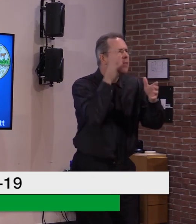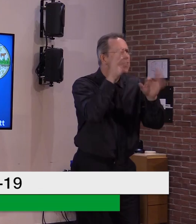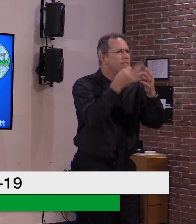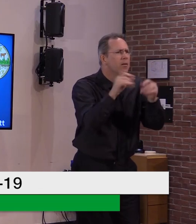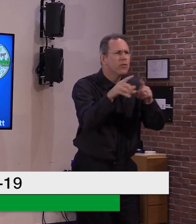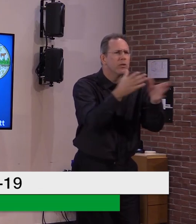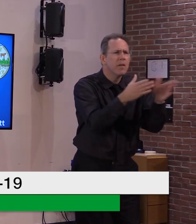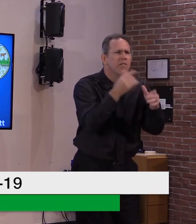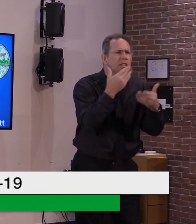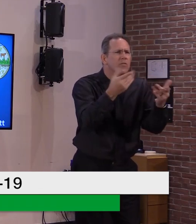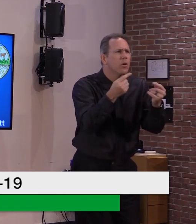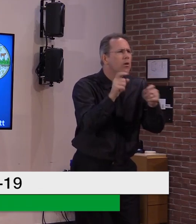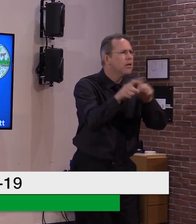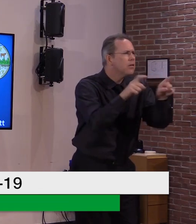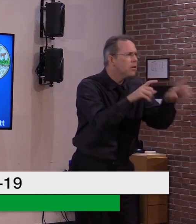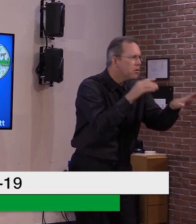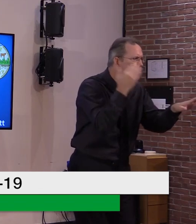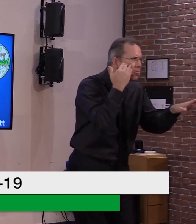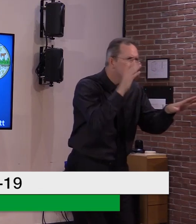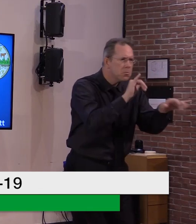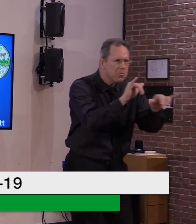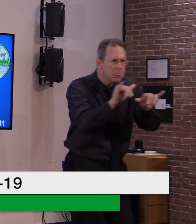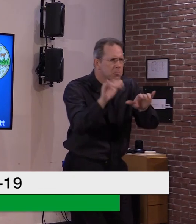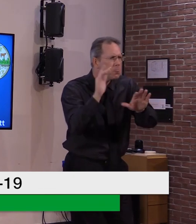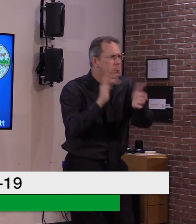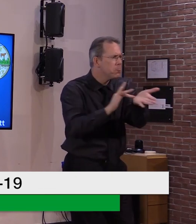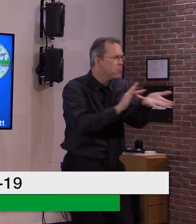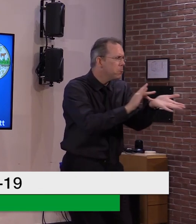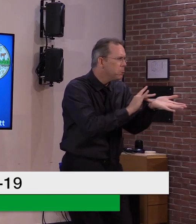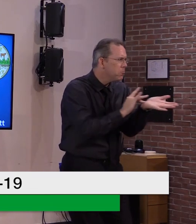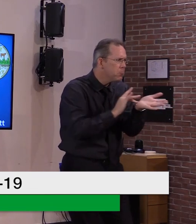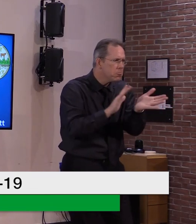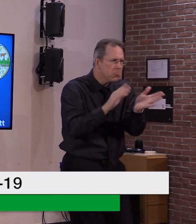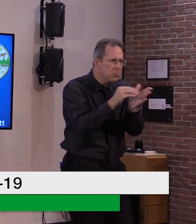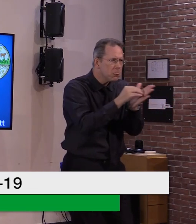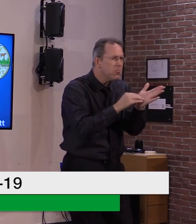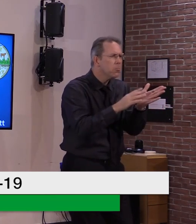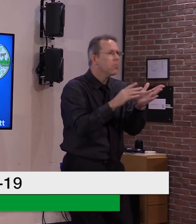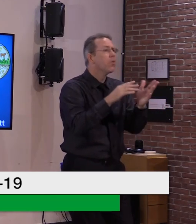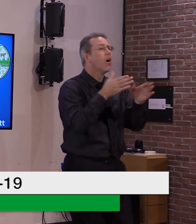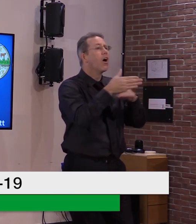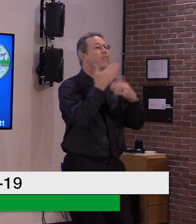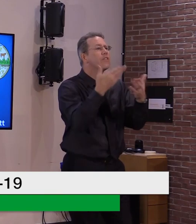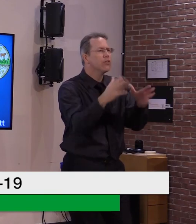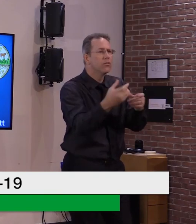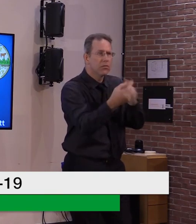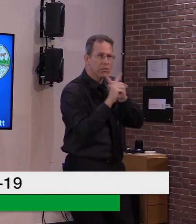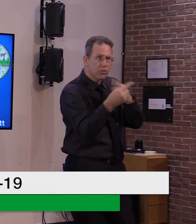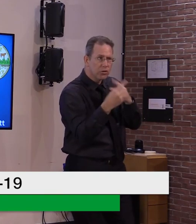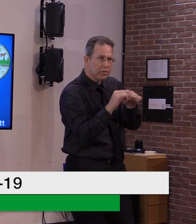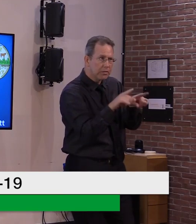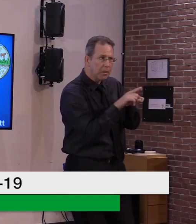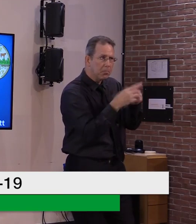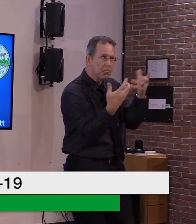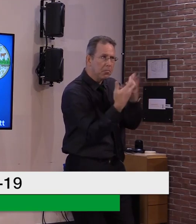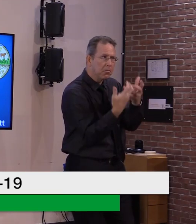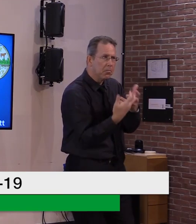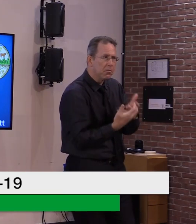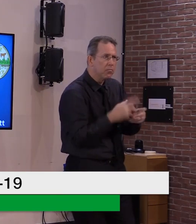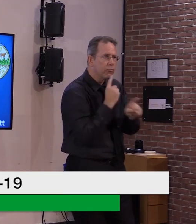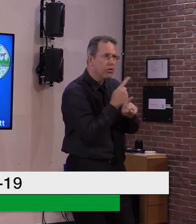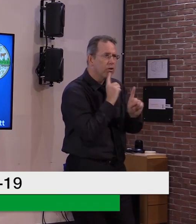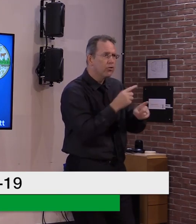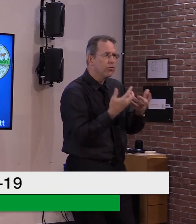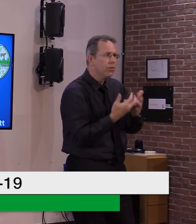their students and we're hopeful this guys will give them some additional tools to help everyone do the right thing and keep the school safe